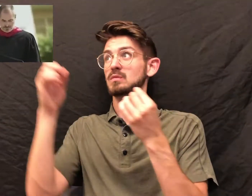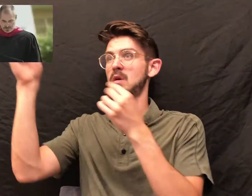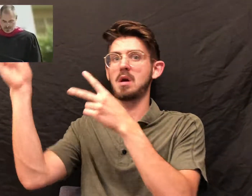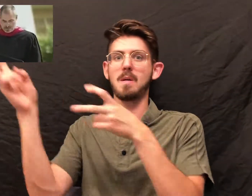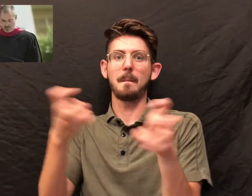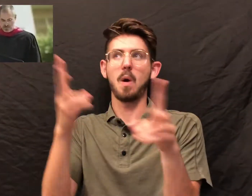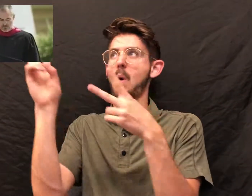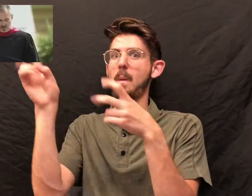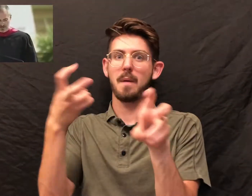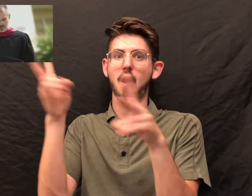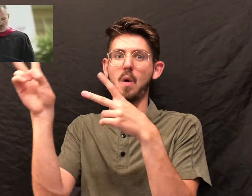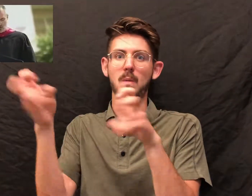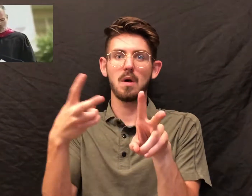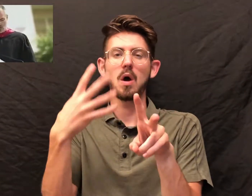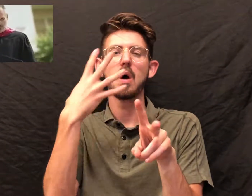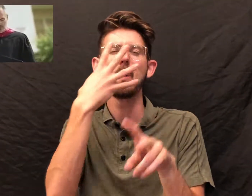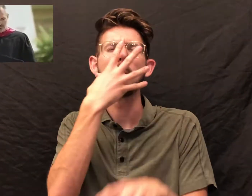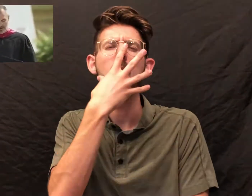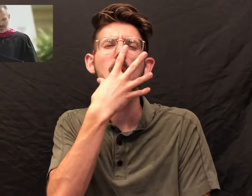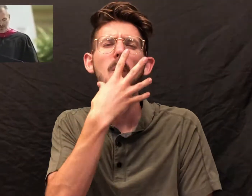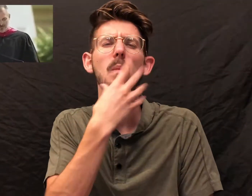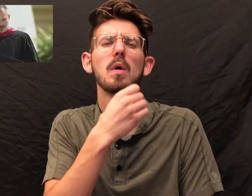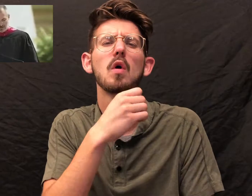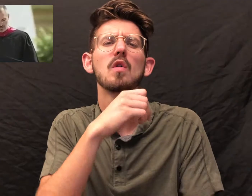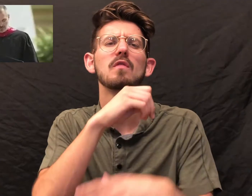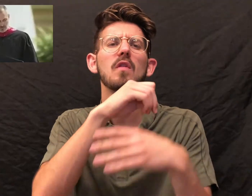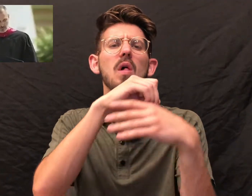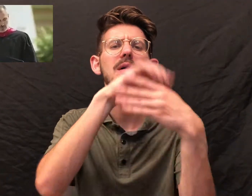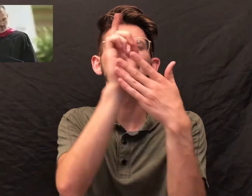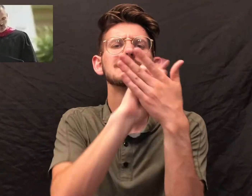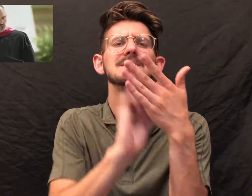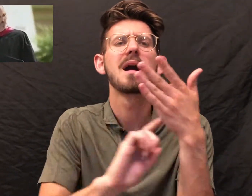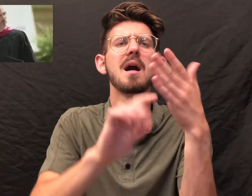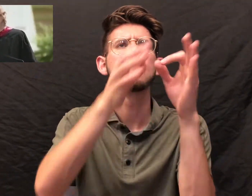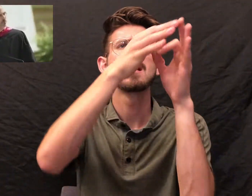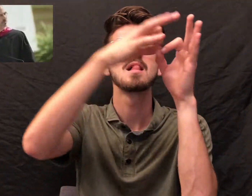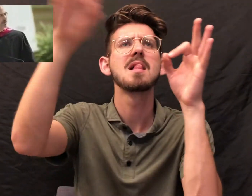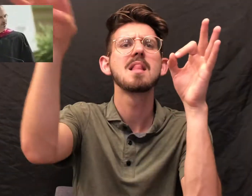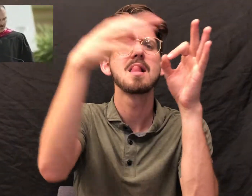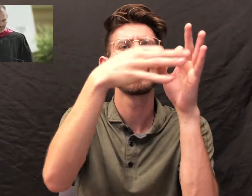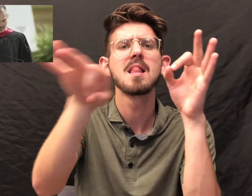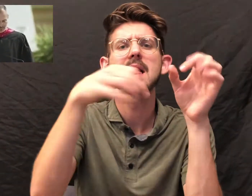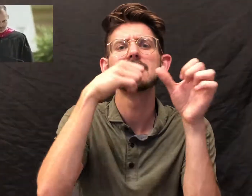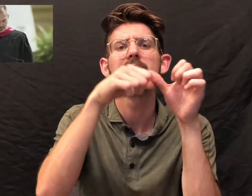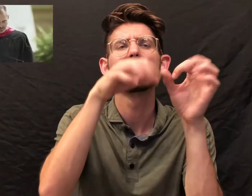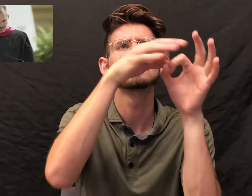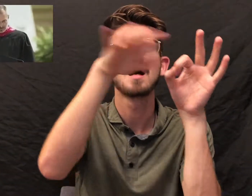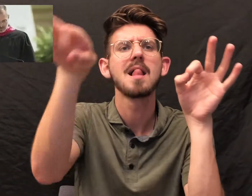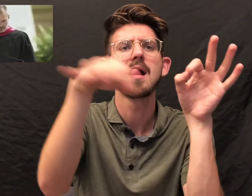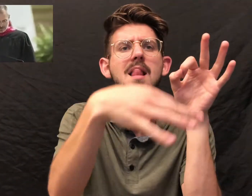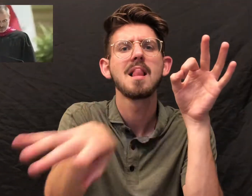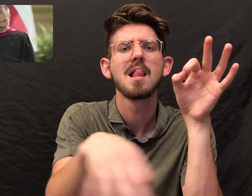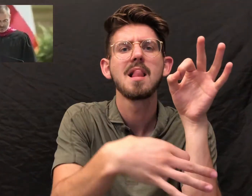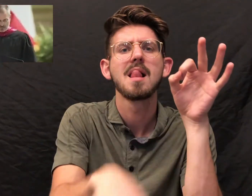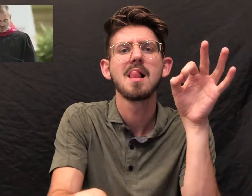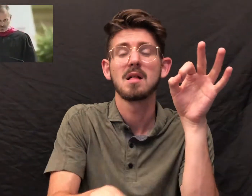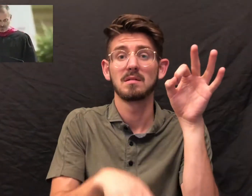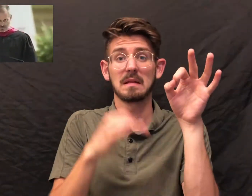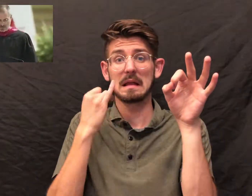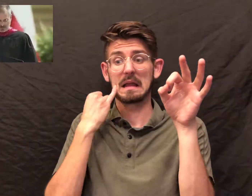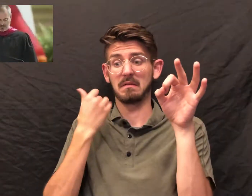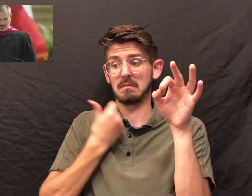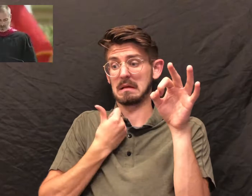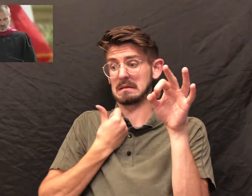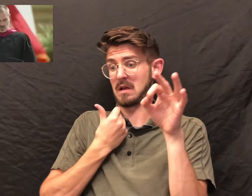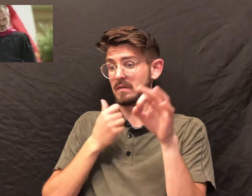the first computer with beautiful typography. If I had never dropped in on that single course in college, the Mac would have never had